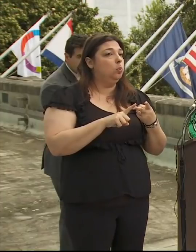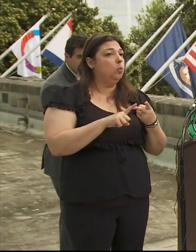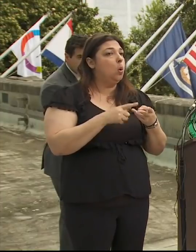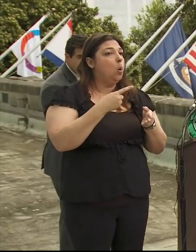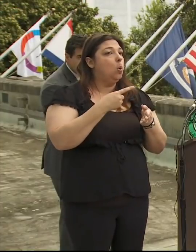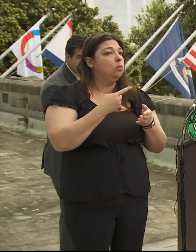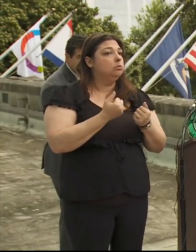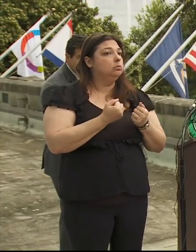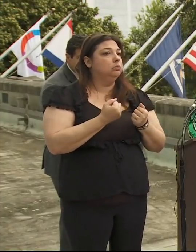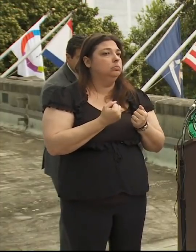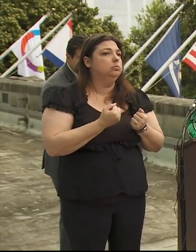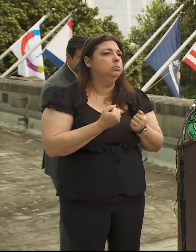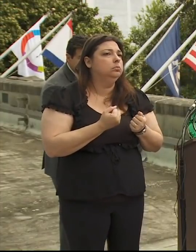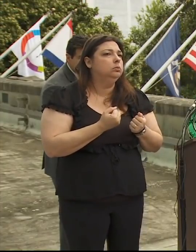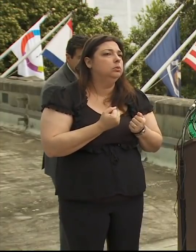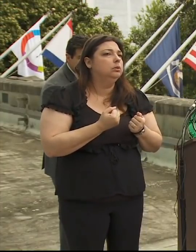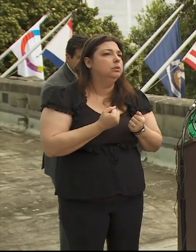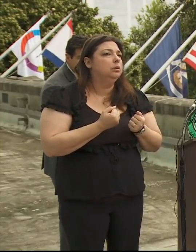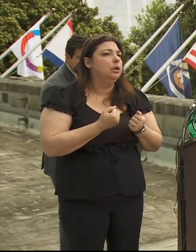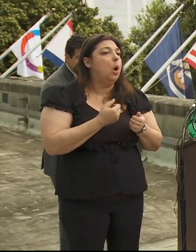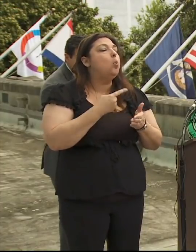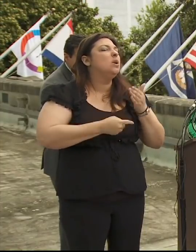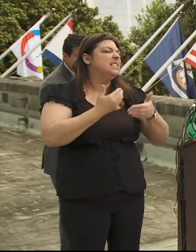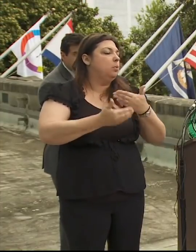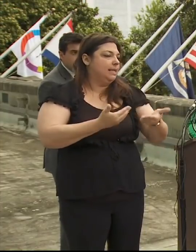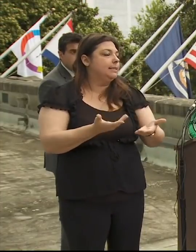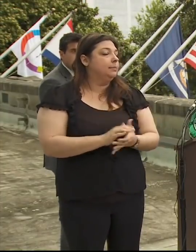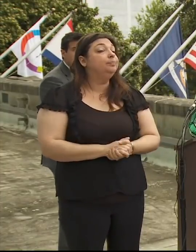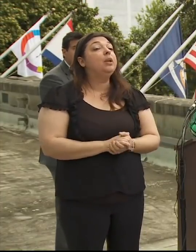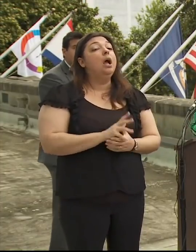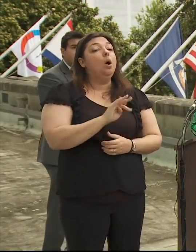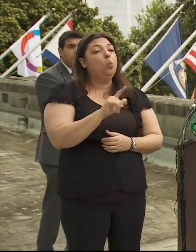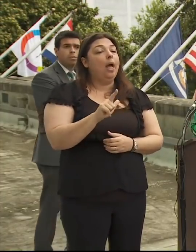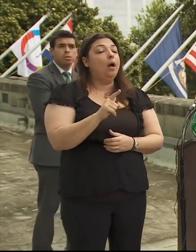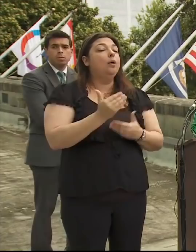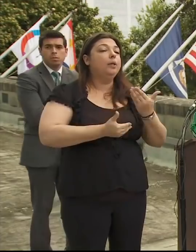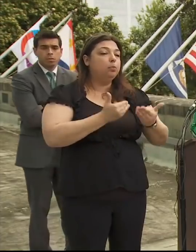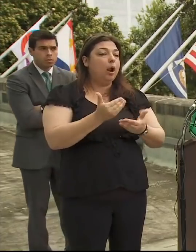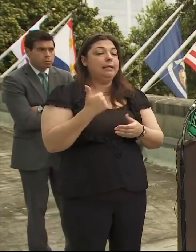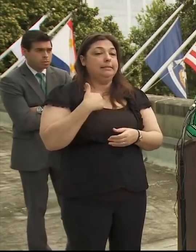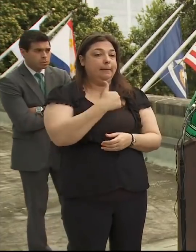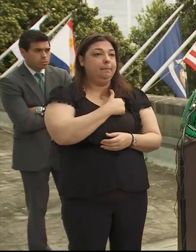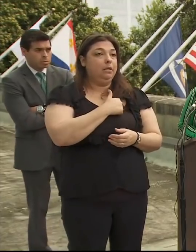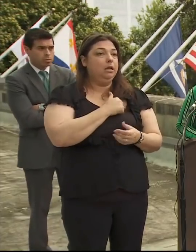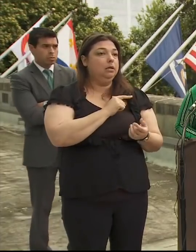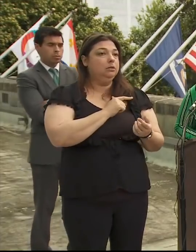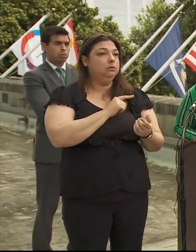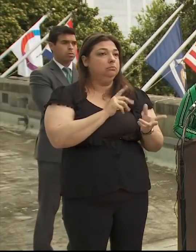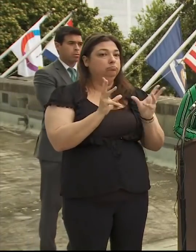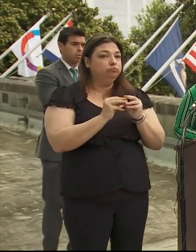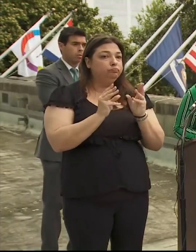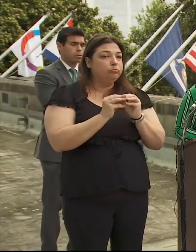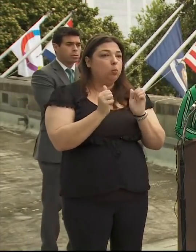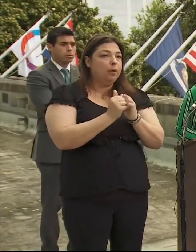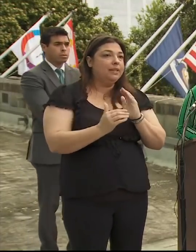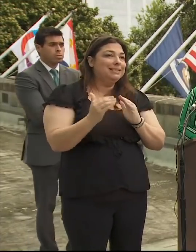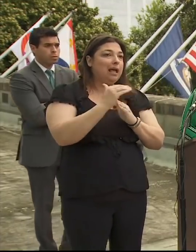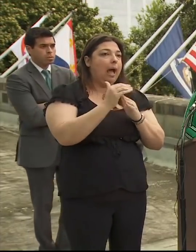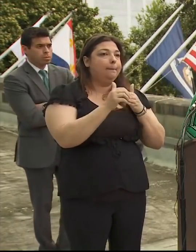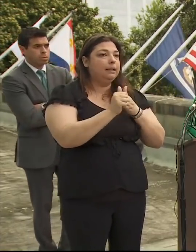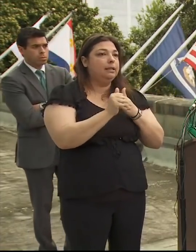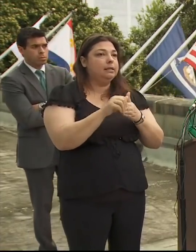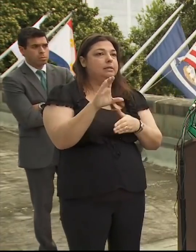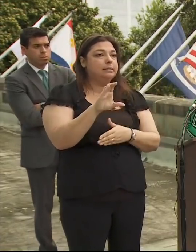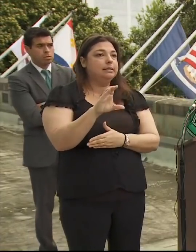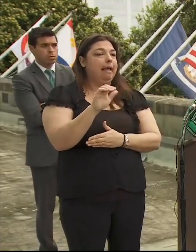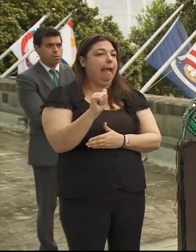what does it go with? What's the process? Well, the process is me getting with my top leadership, and that means my CAO